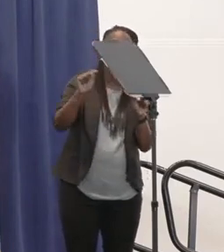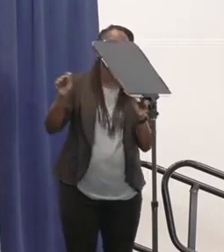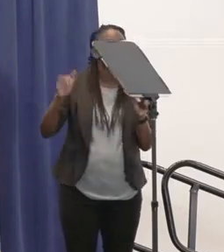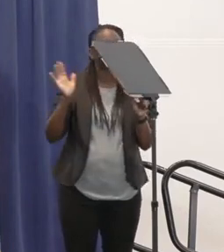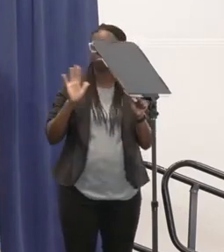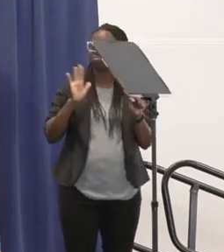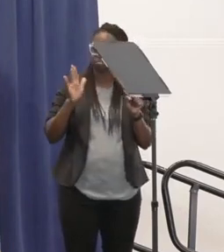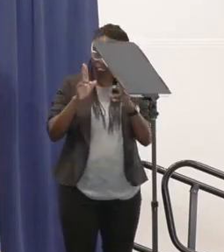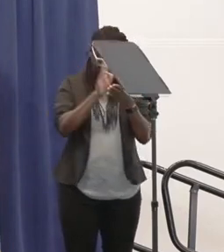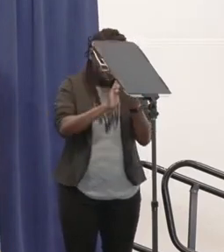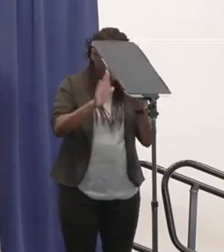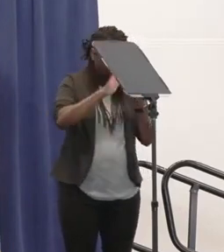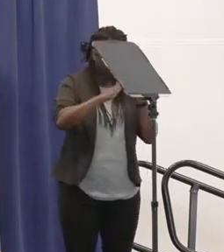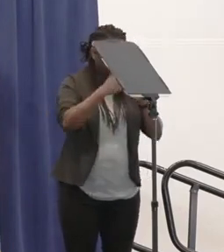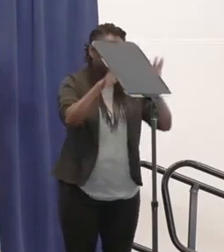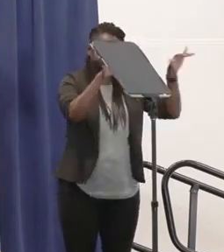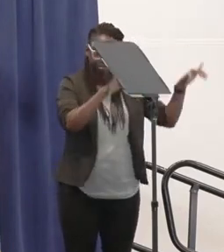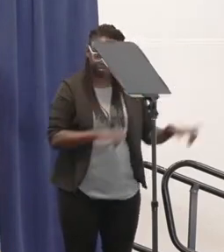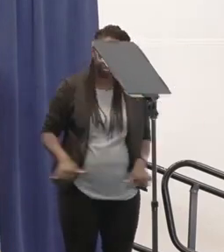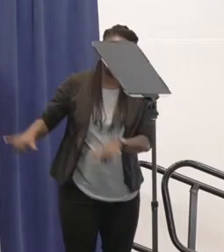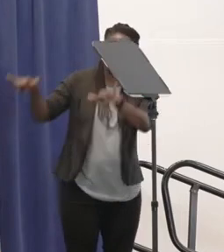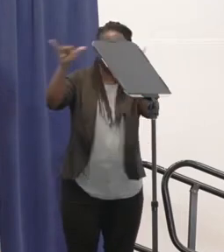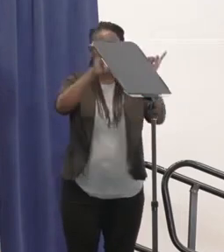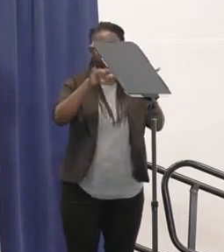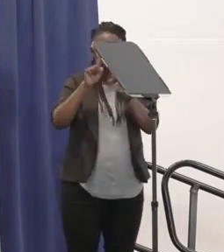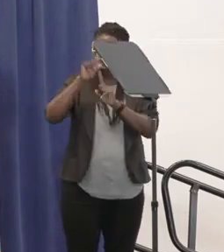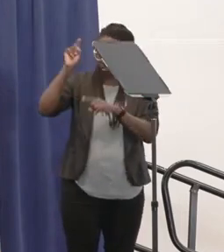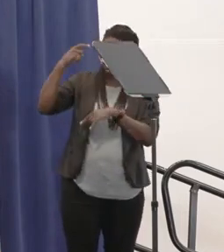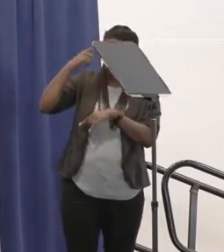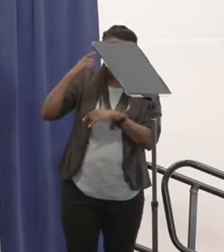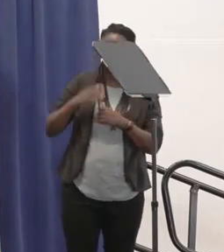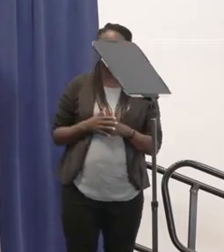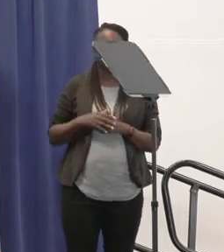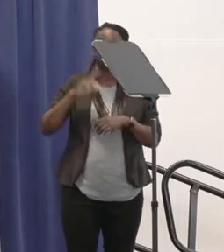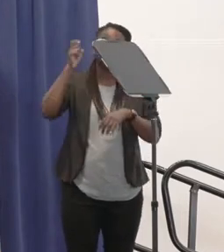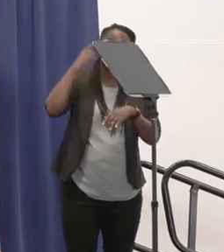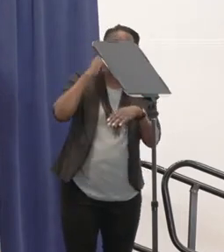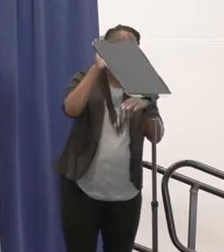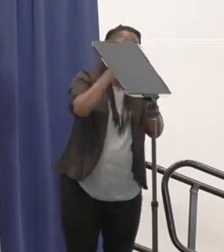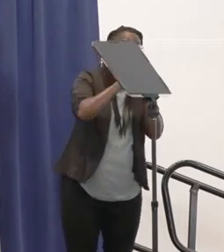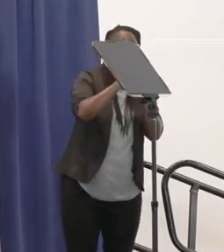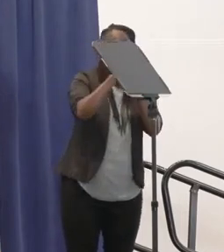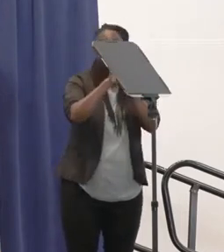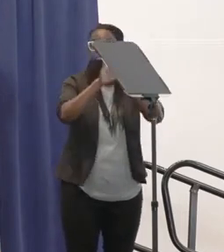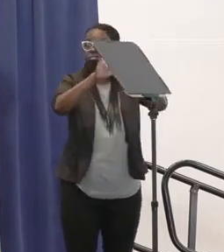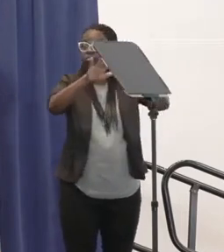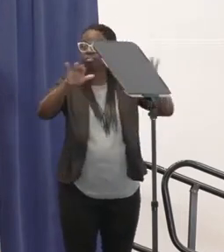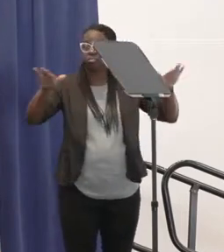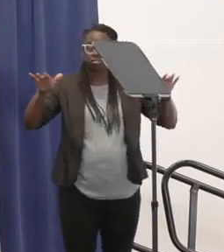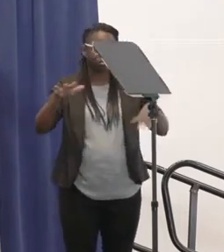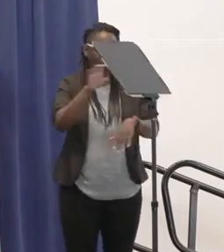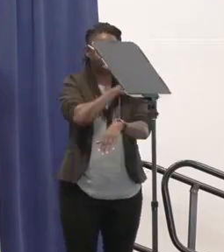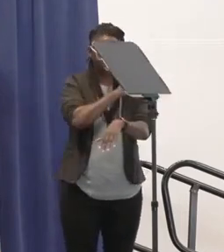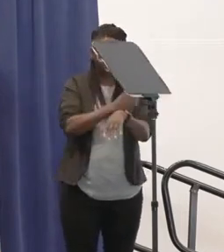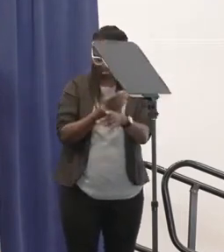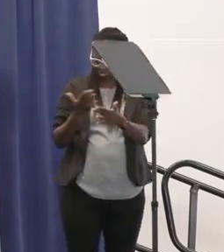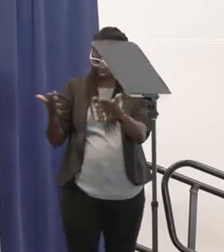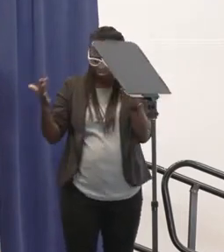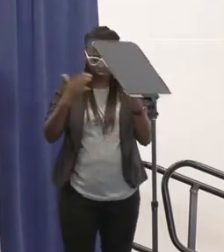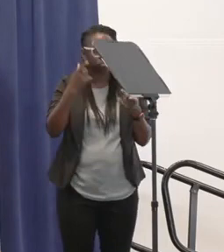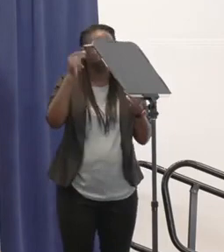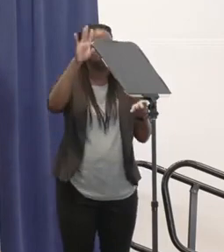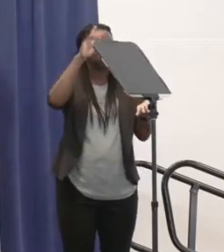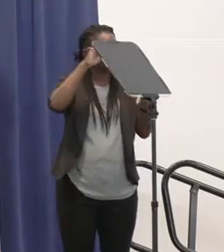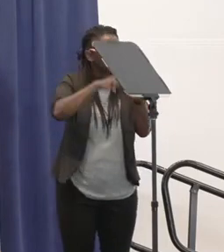but all of us in government, in business, and in academe, need to bring an energy and an intentionality that